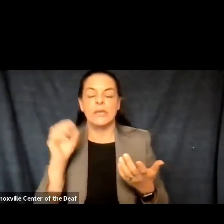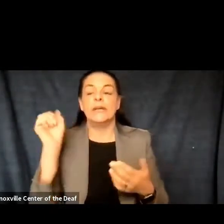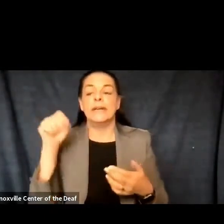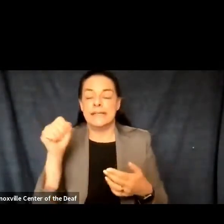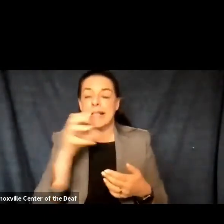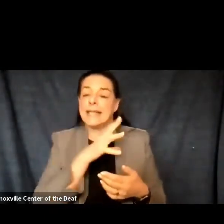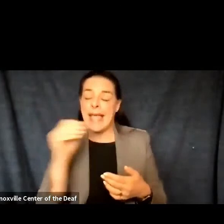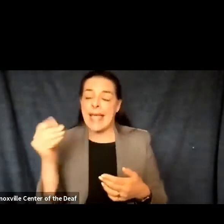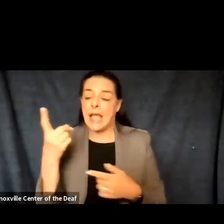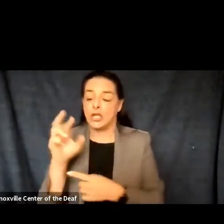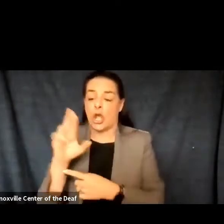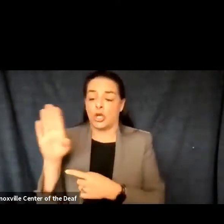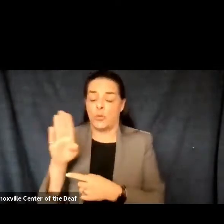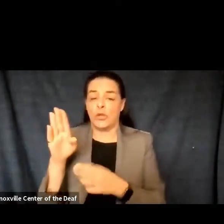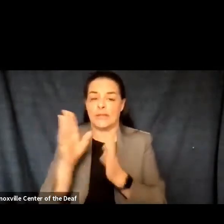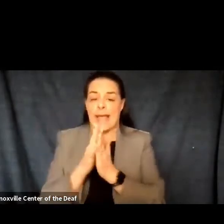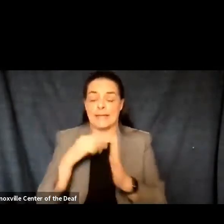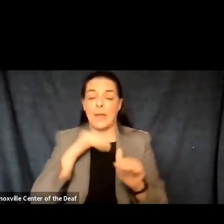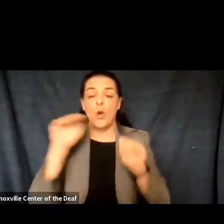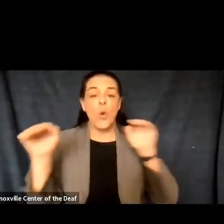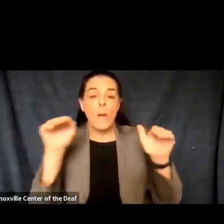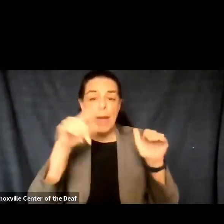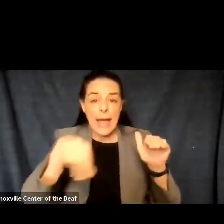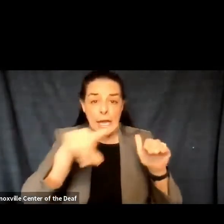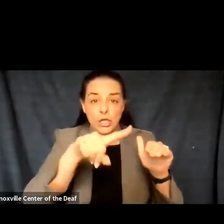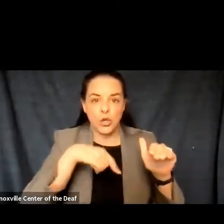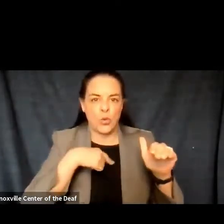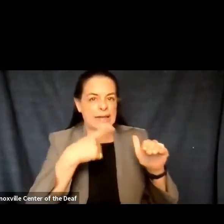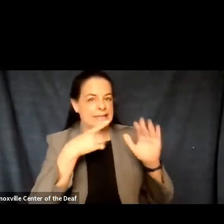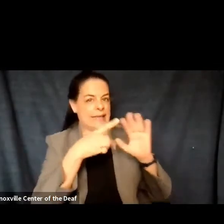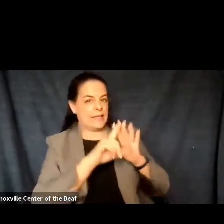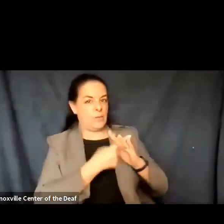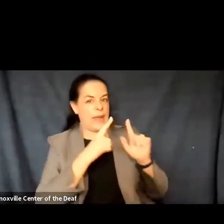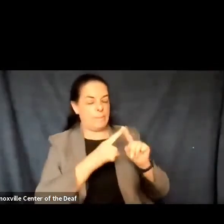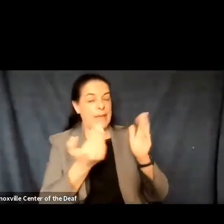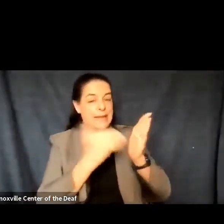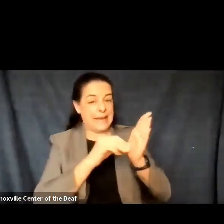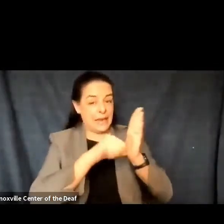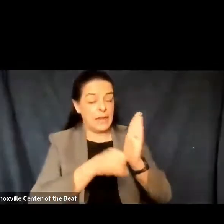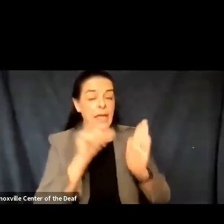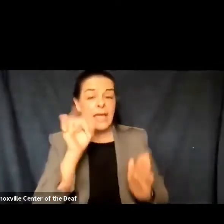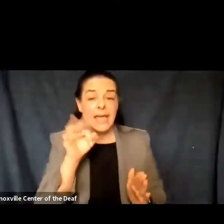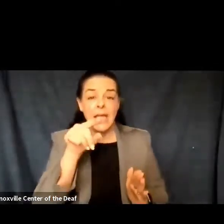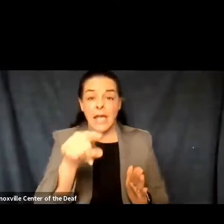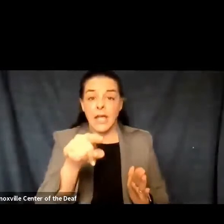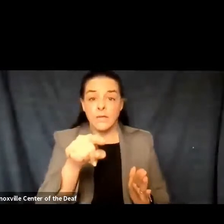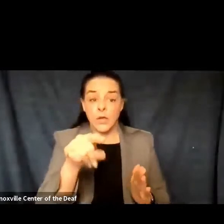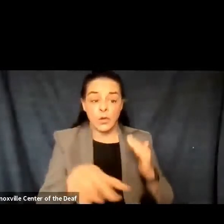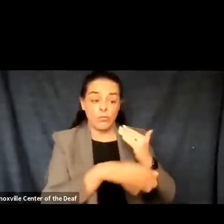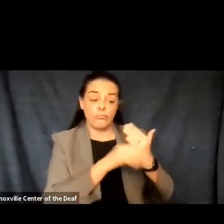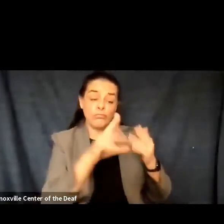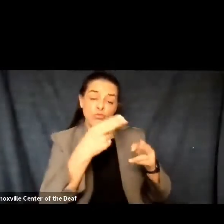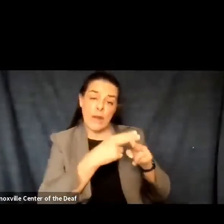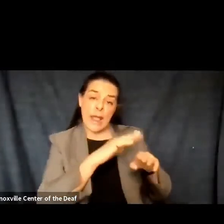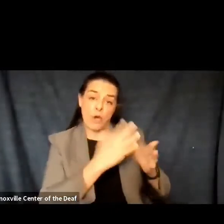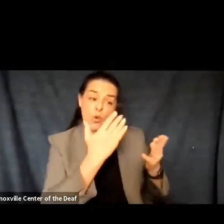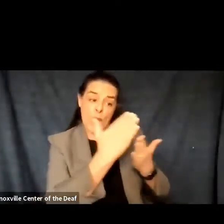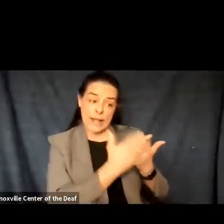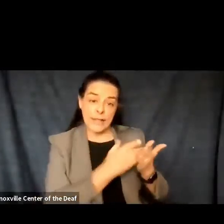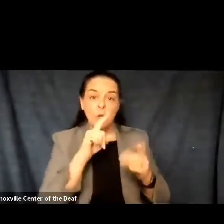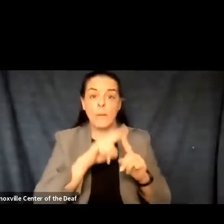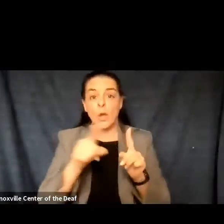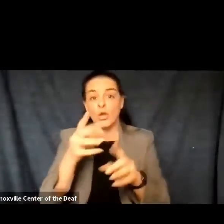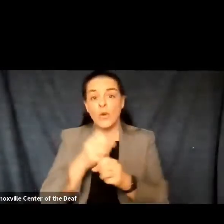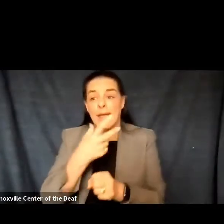Yes, and Dr. Buchanan is asking me to remind folks again, I said it in the opening statement, but I want to reiterate, if you do get on our wait list and you do get vaccine